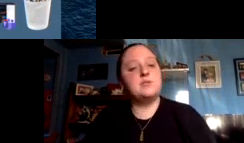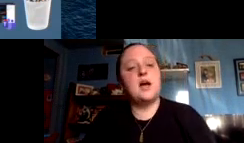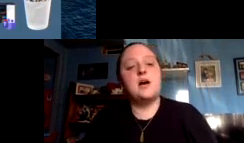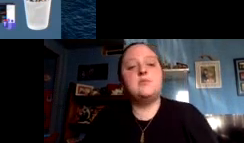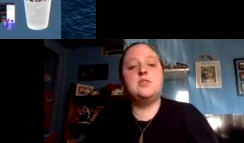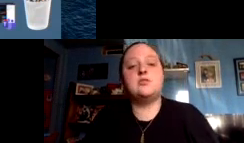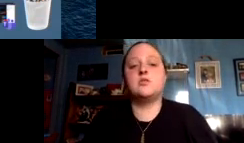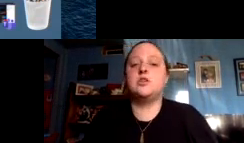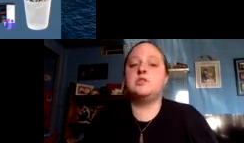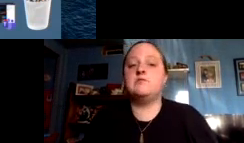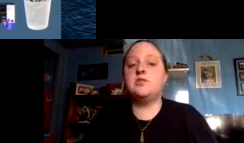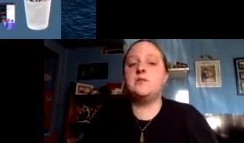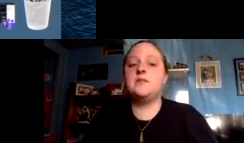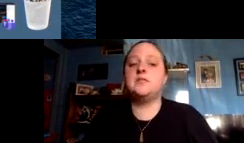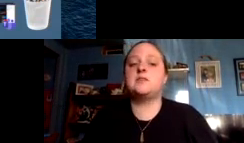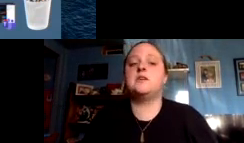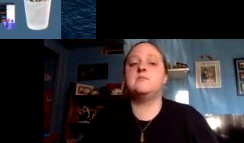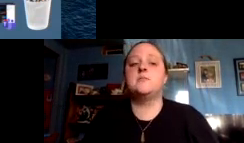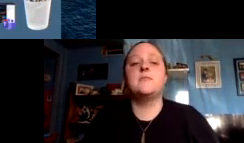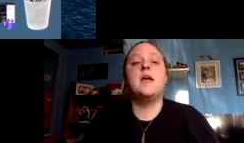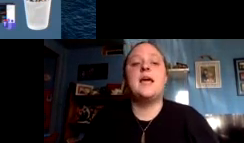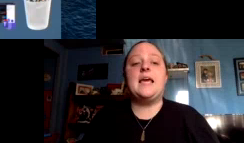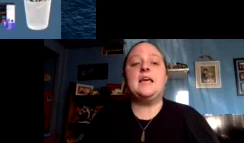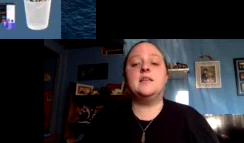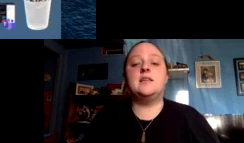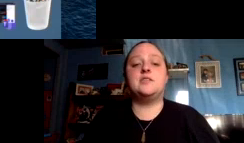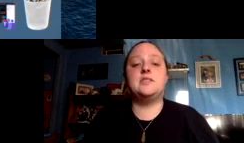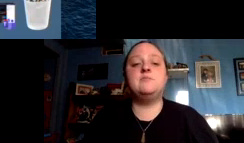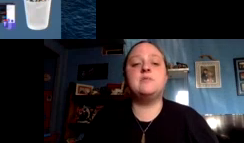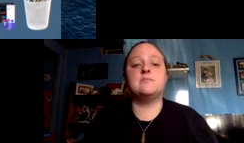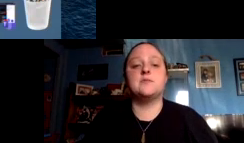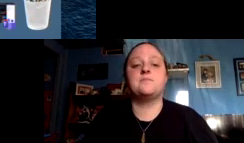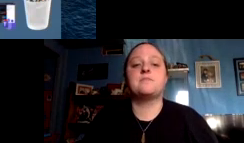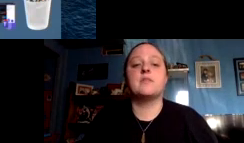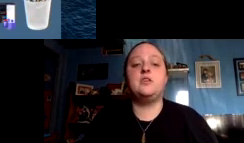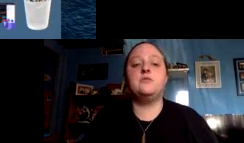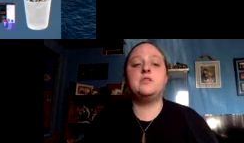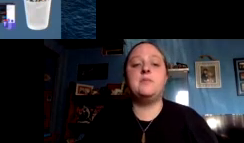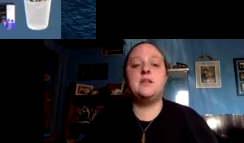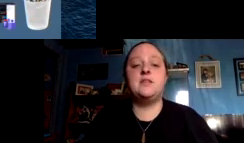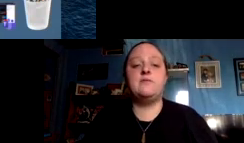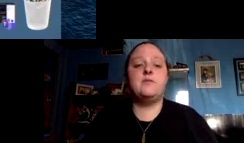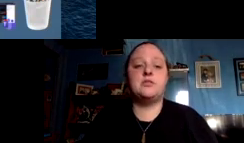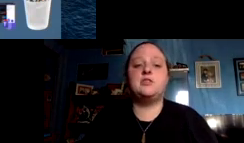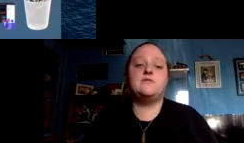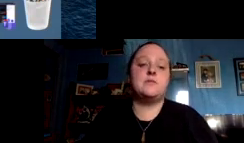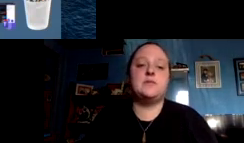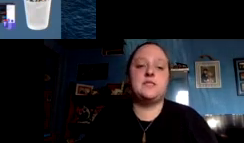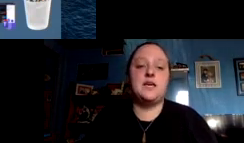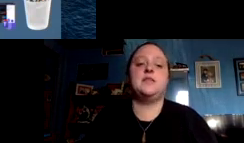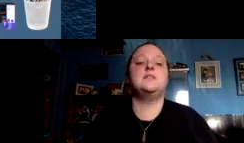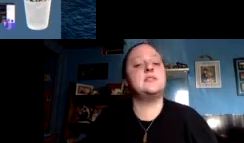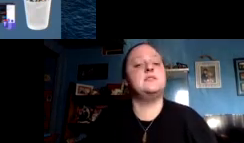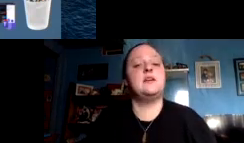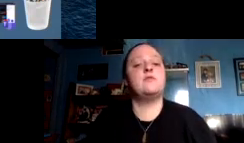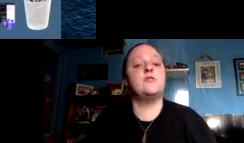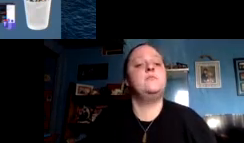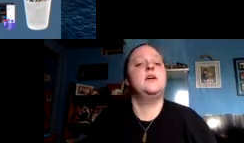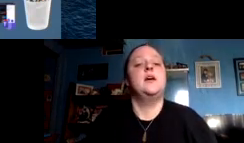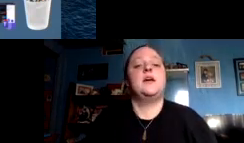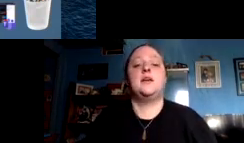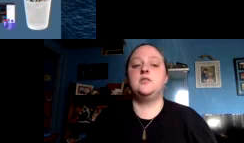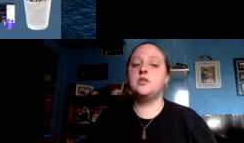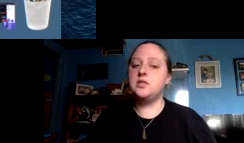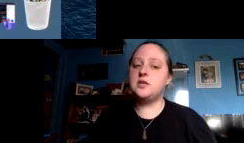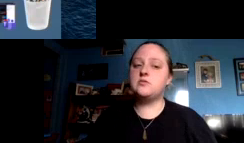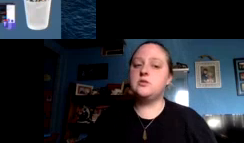that describes common disorders of the nervous system and their symptoms. You compare the information from Ms. K's intake